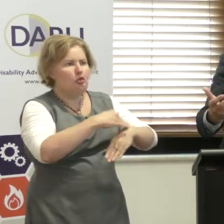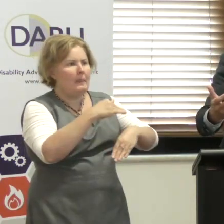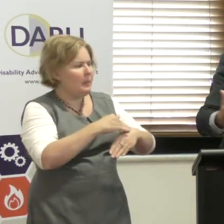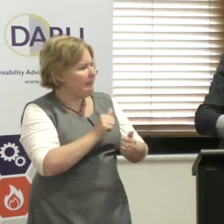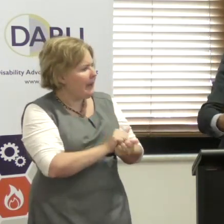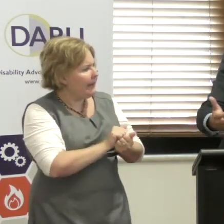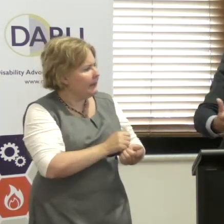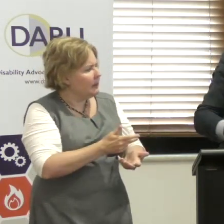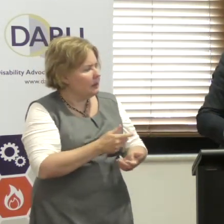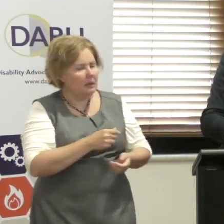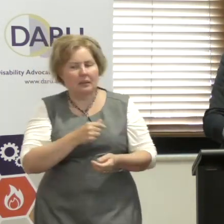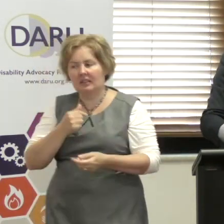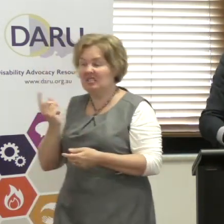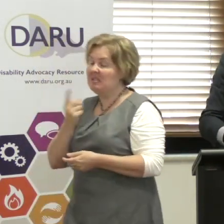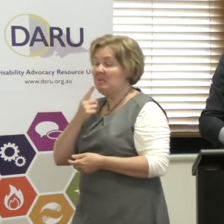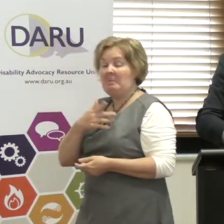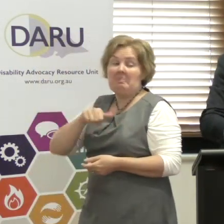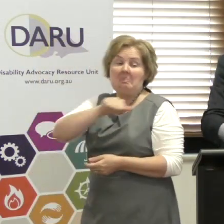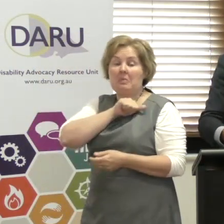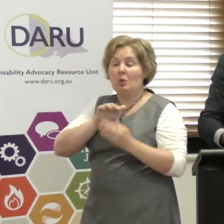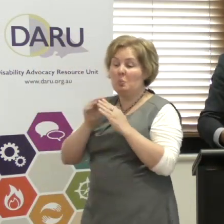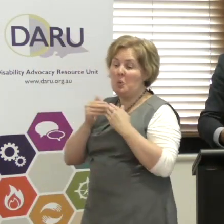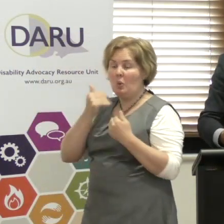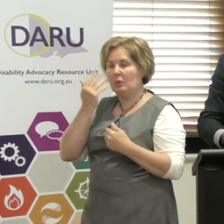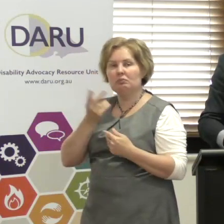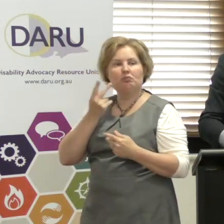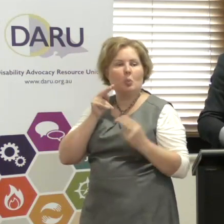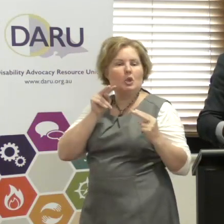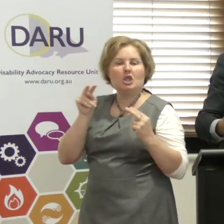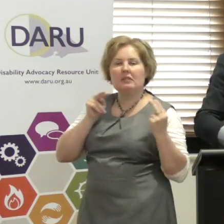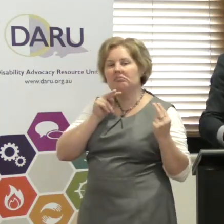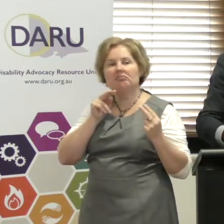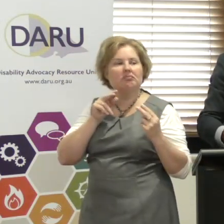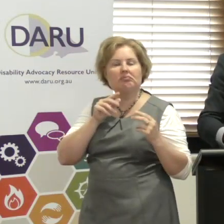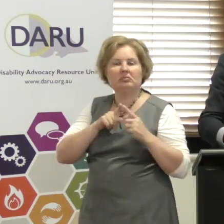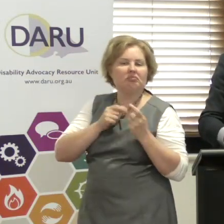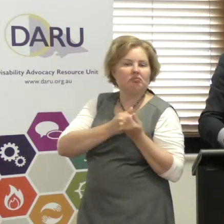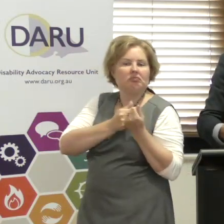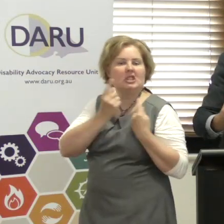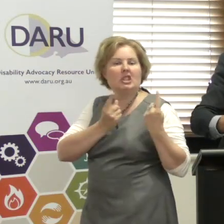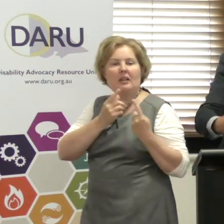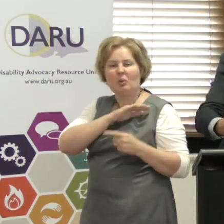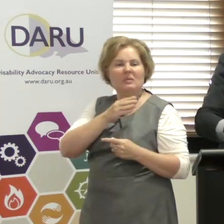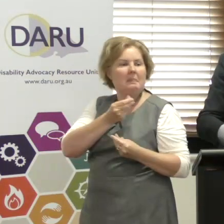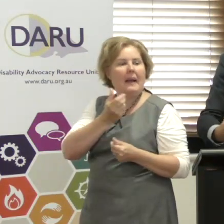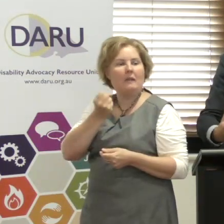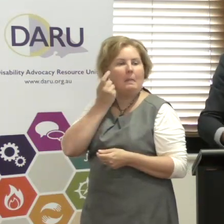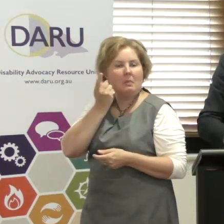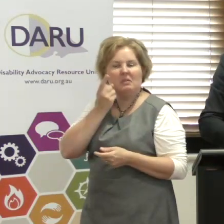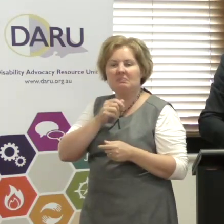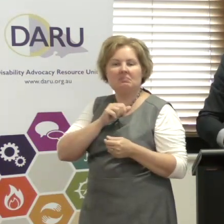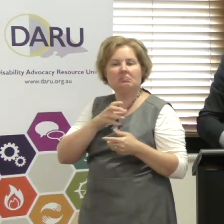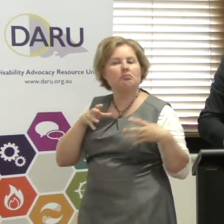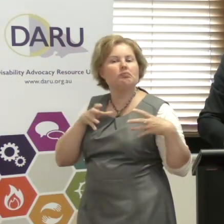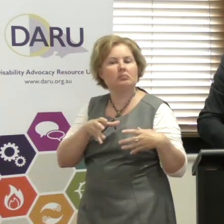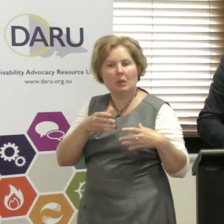well, we all look out for each other in our community. Some of us have got mobile phones and we all stick together. I said, yeah, there's lots of people with disability in